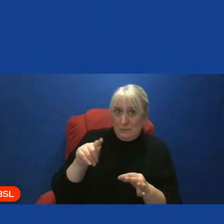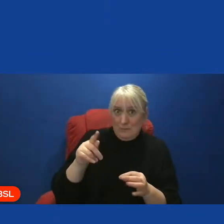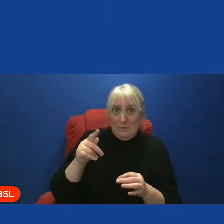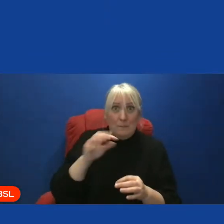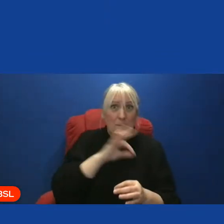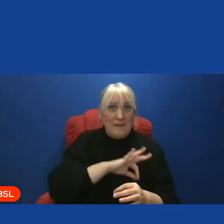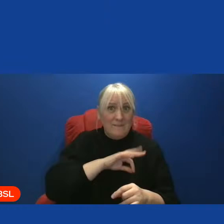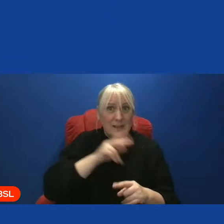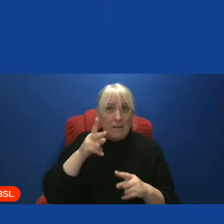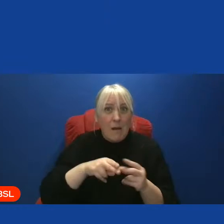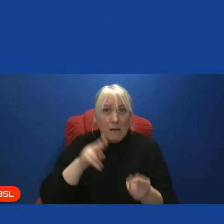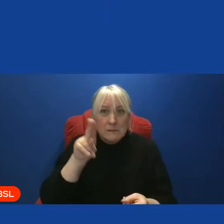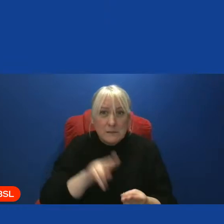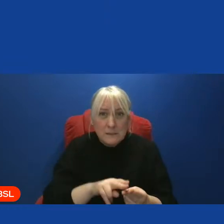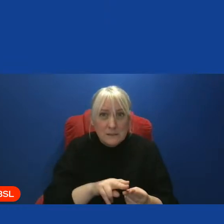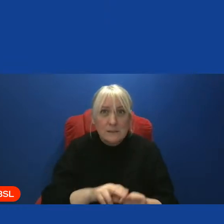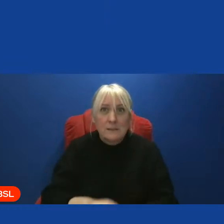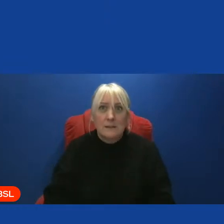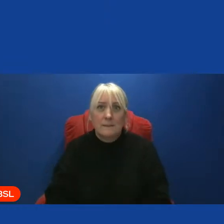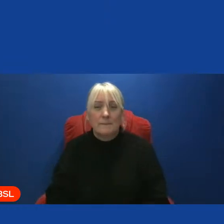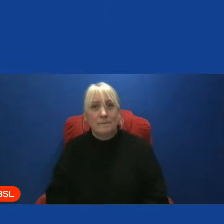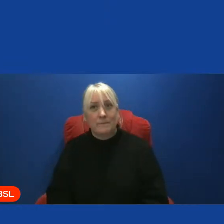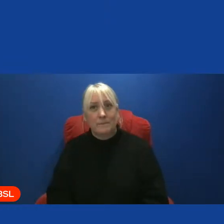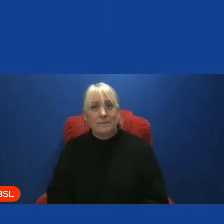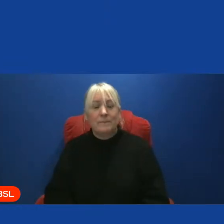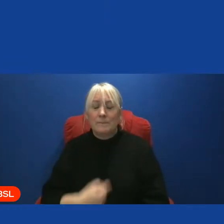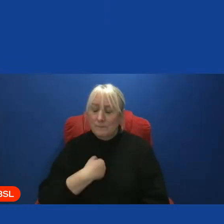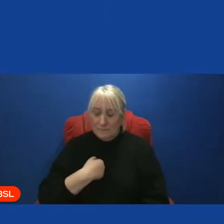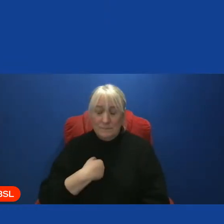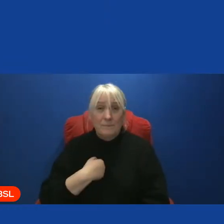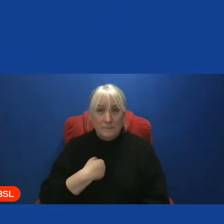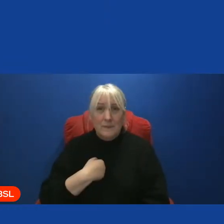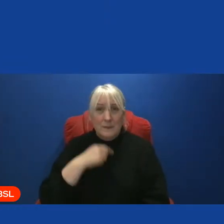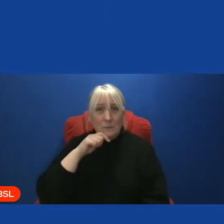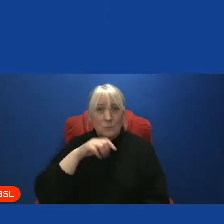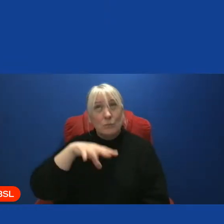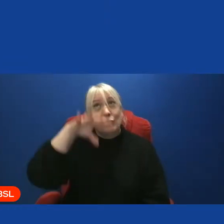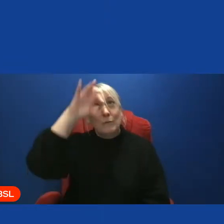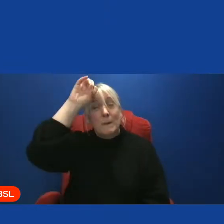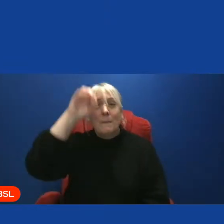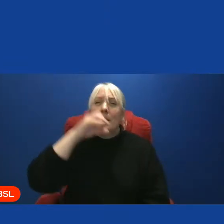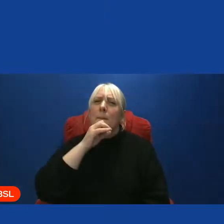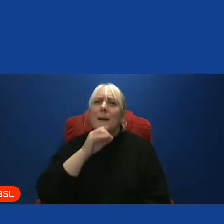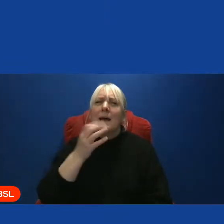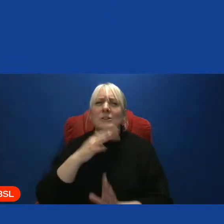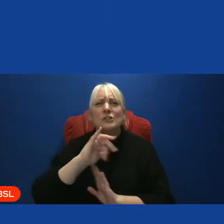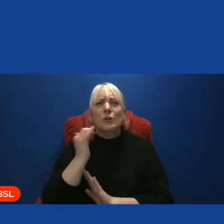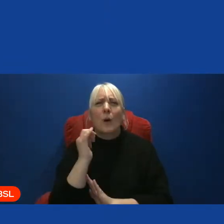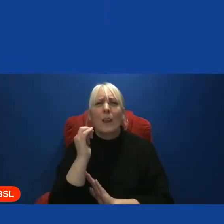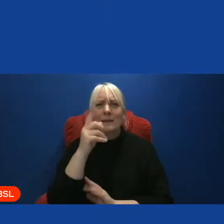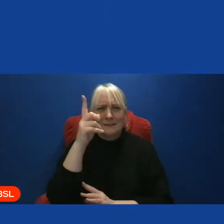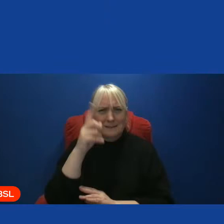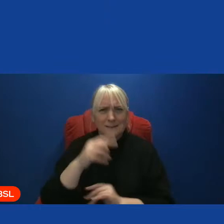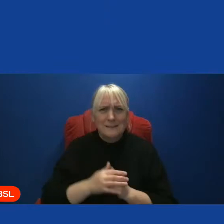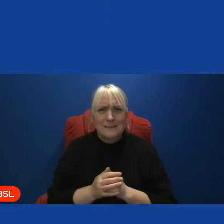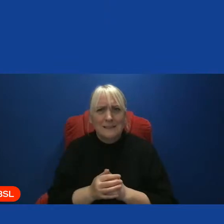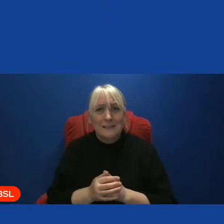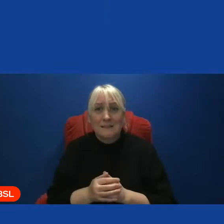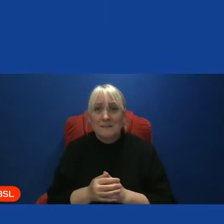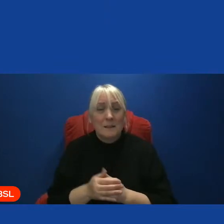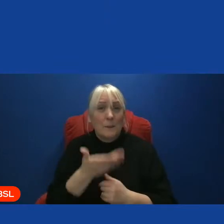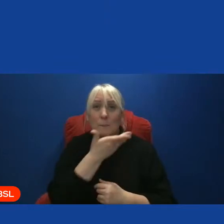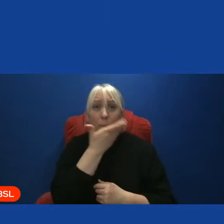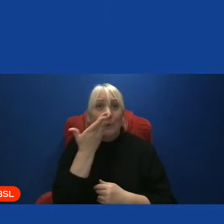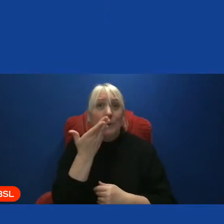benefits. And I'll always remember the young man up in Leith in Scotland who never left a suicide note.